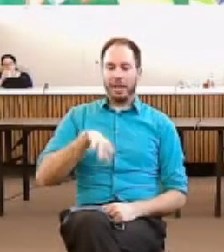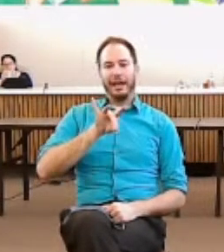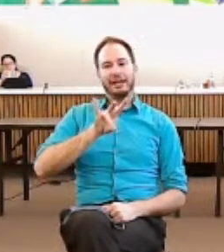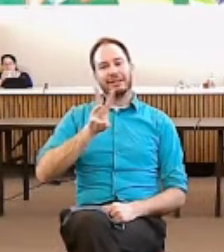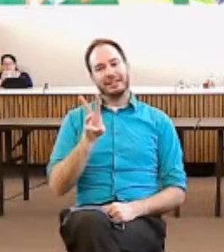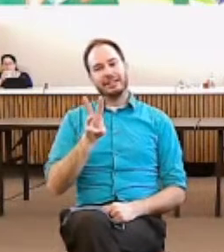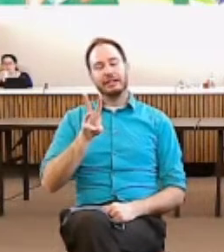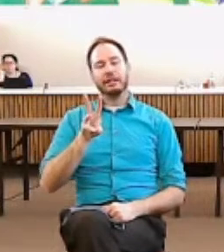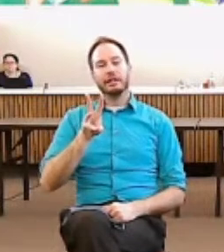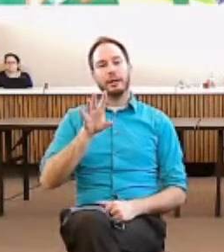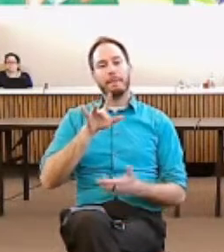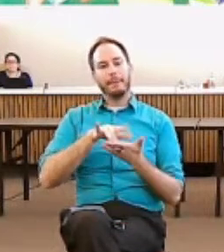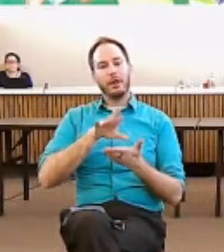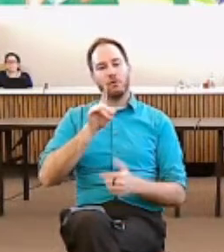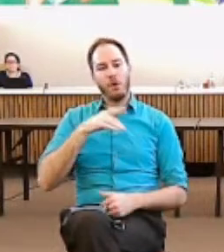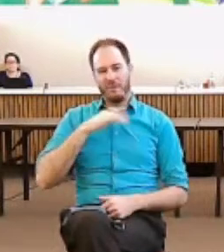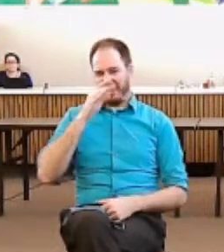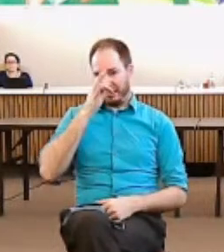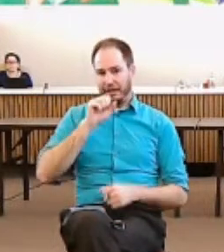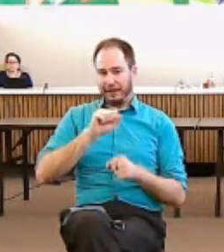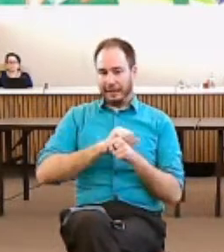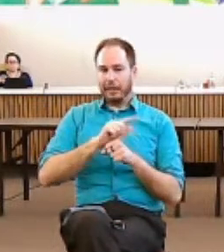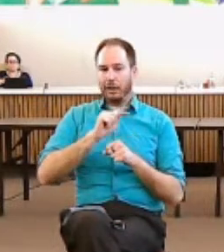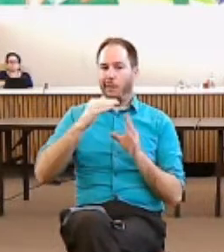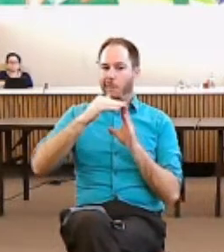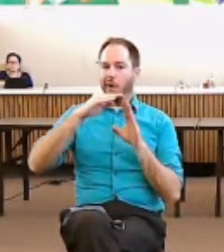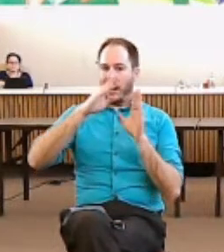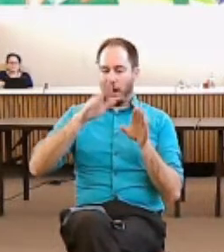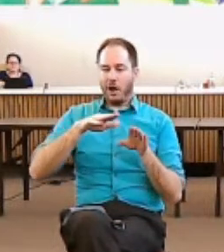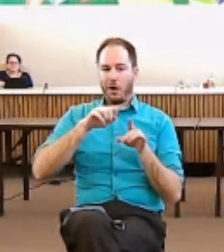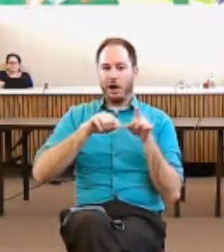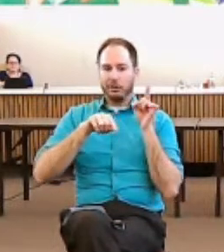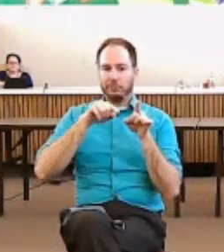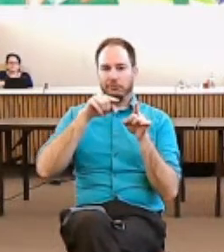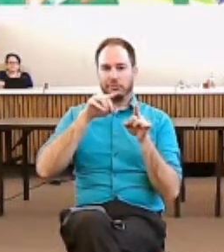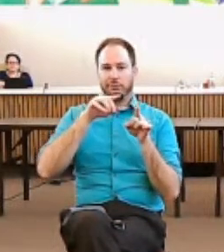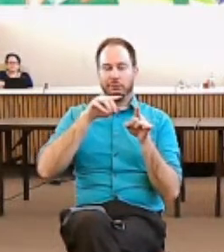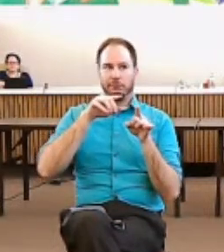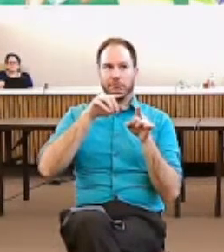Road. I am the corner house of Erie Station and Middle Road.